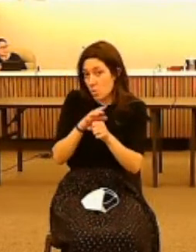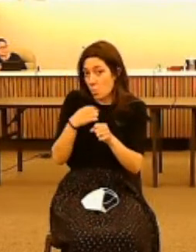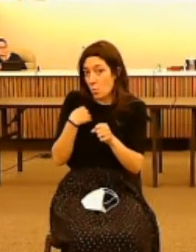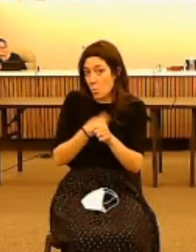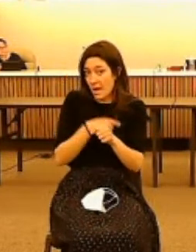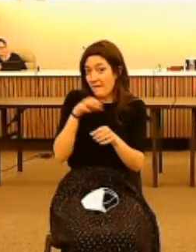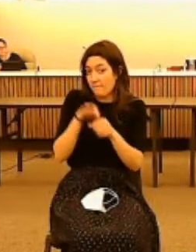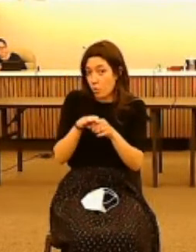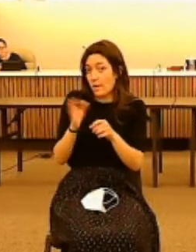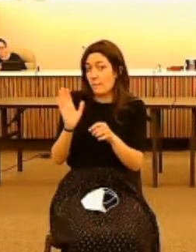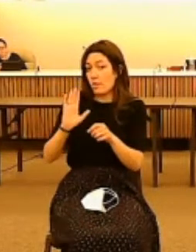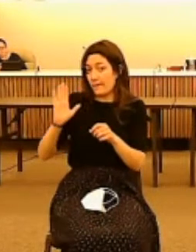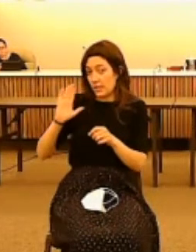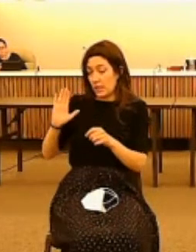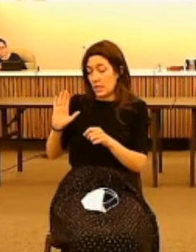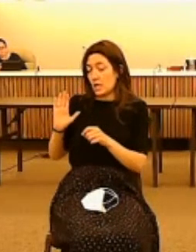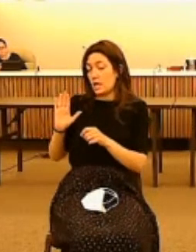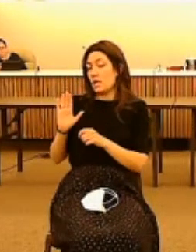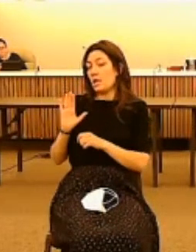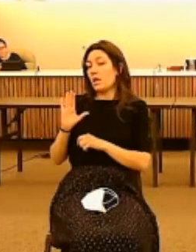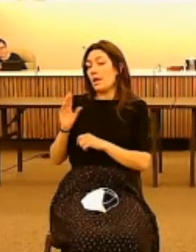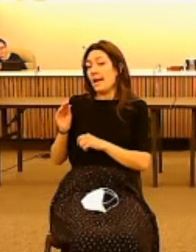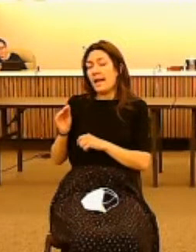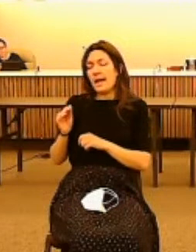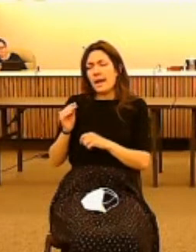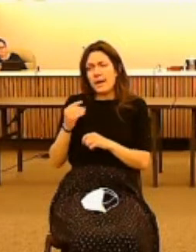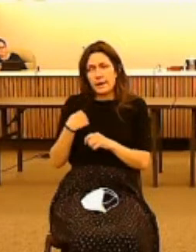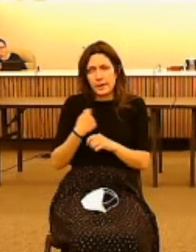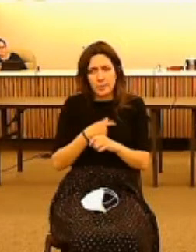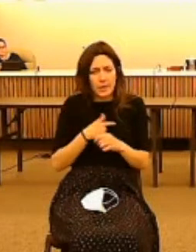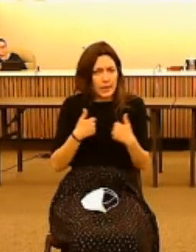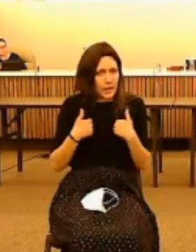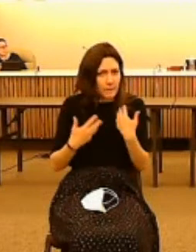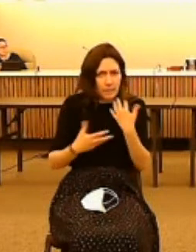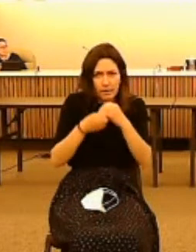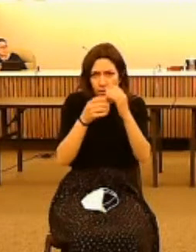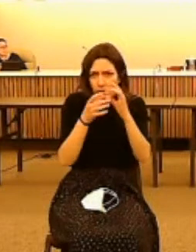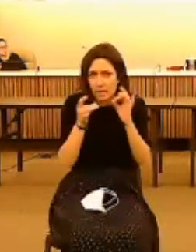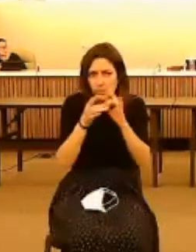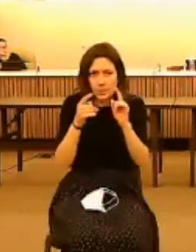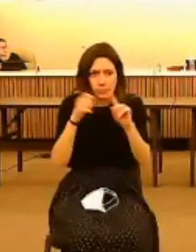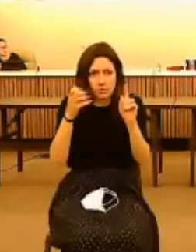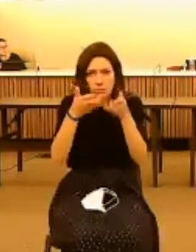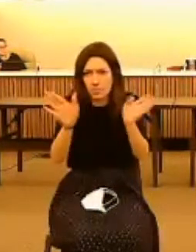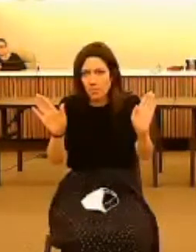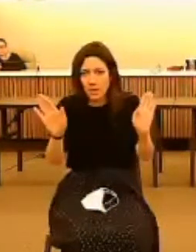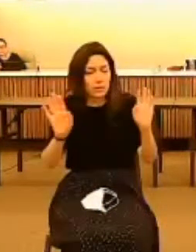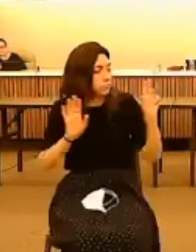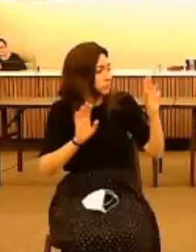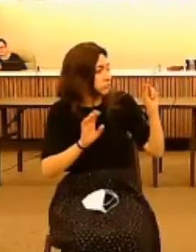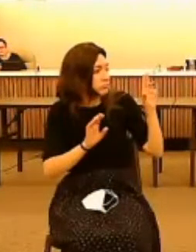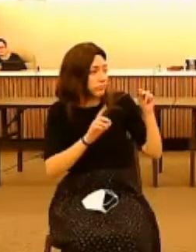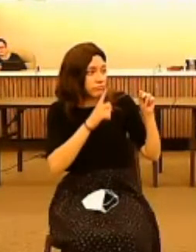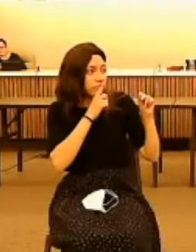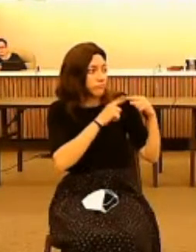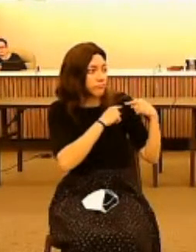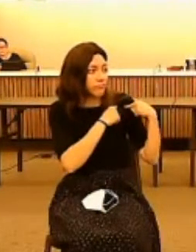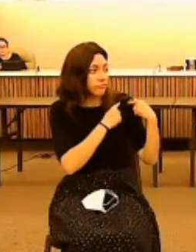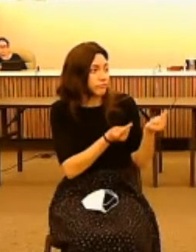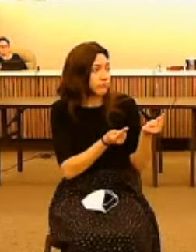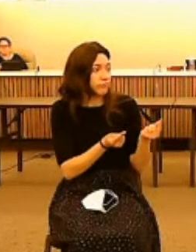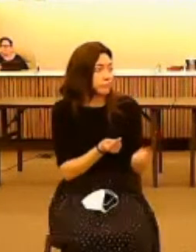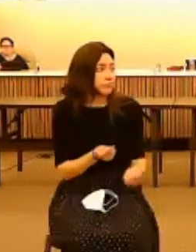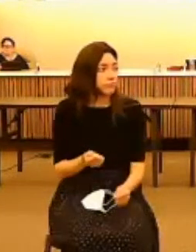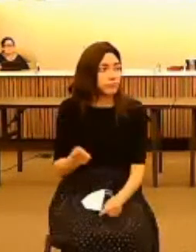Correct. previously. And has there been any comments or anything like that? Has anybody? There has not been any